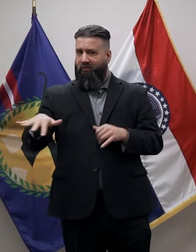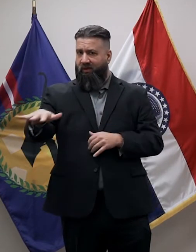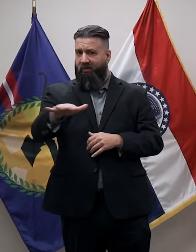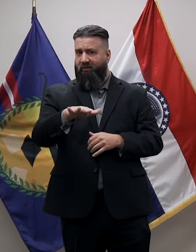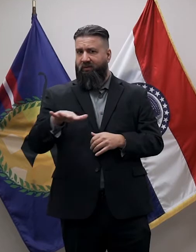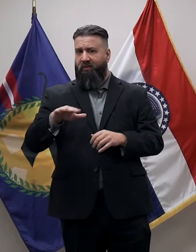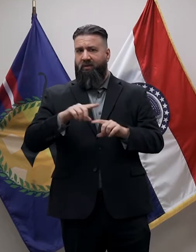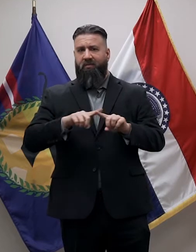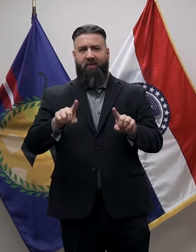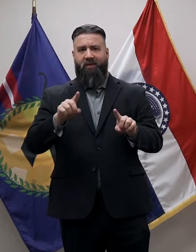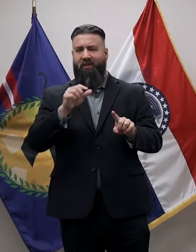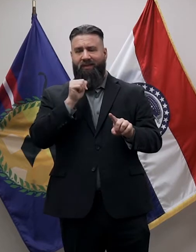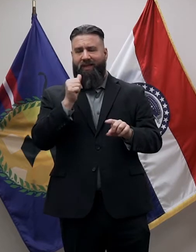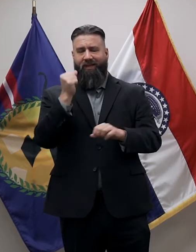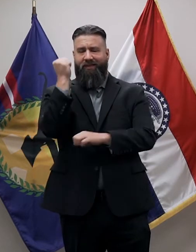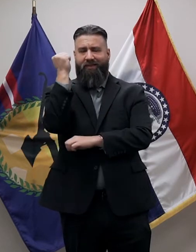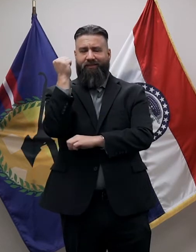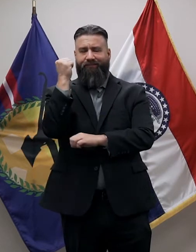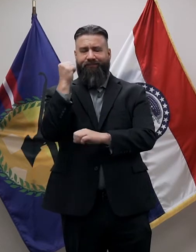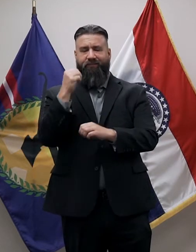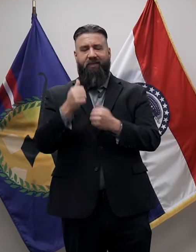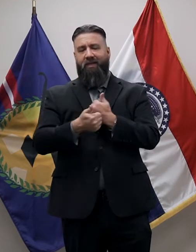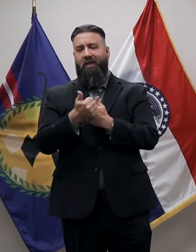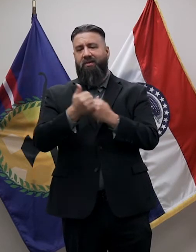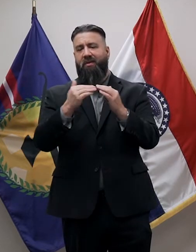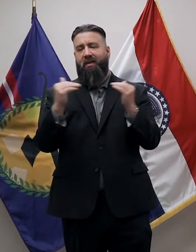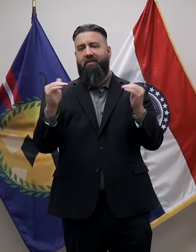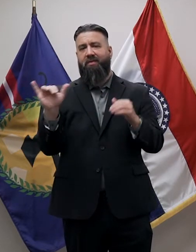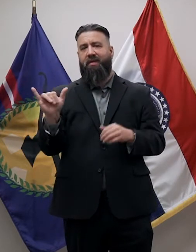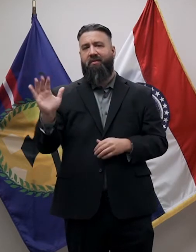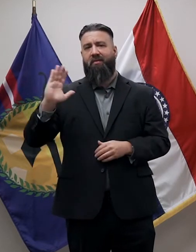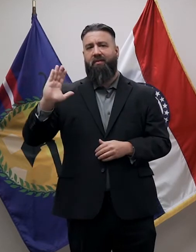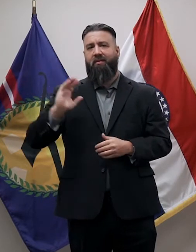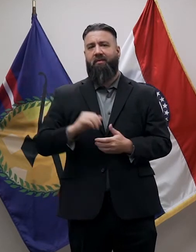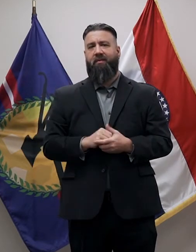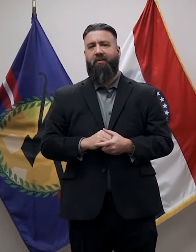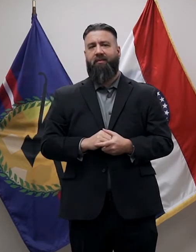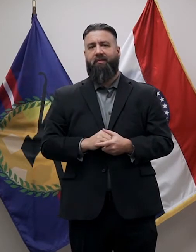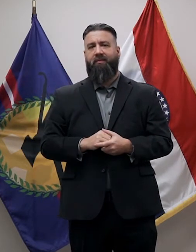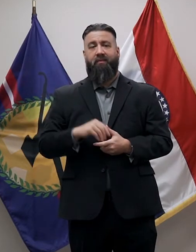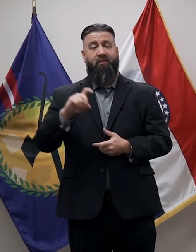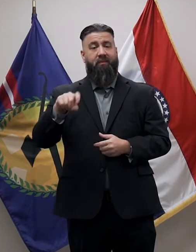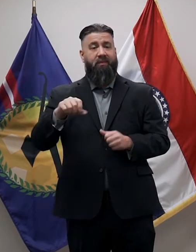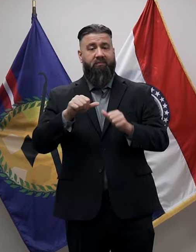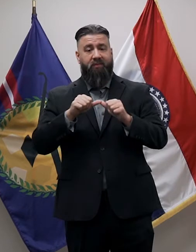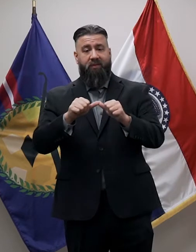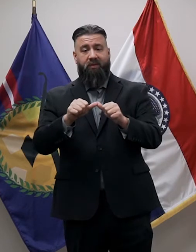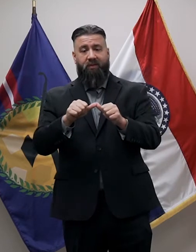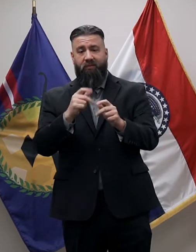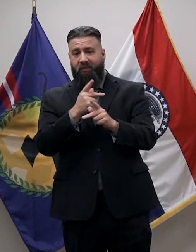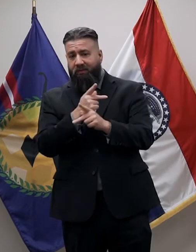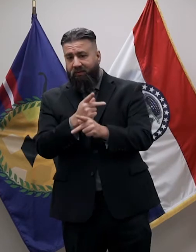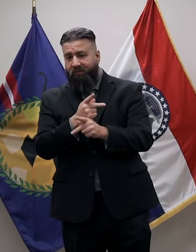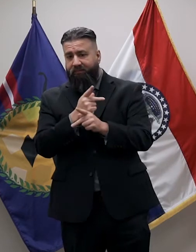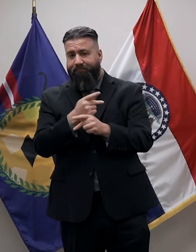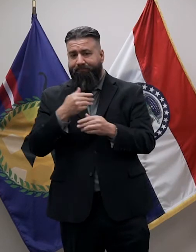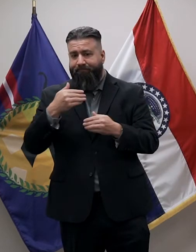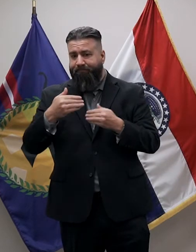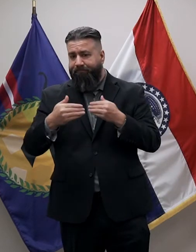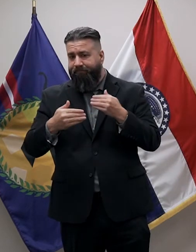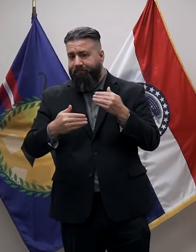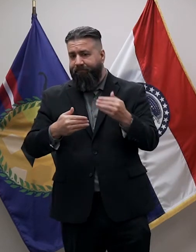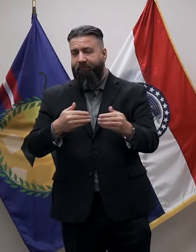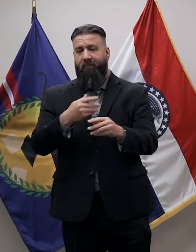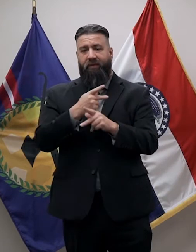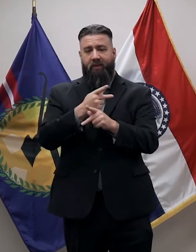not nearly at the dangerous levels it was just 2 months ago. We must continue to proceed with caution and